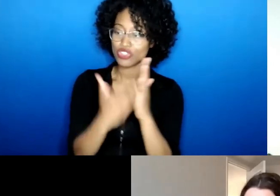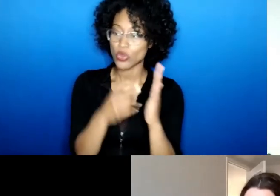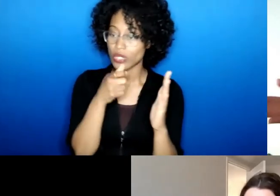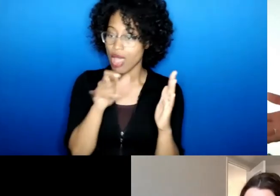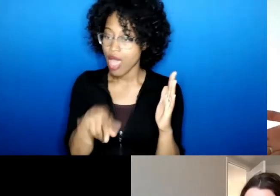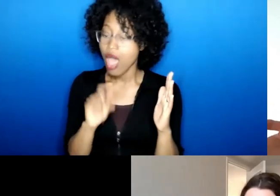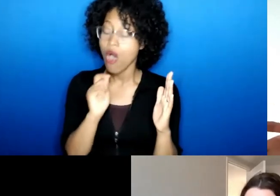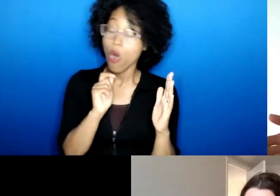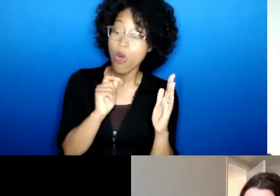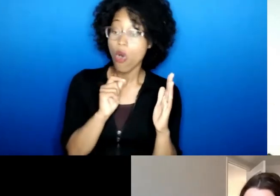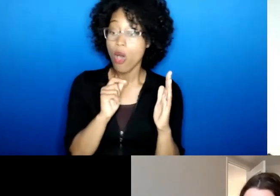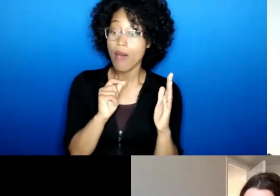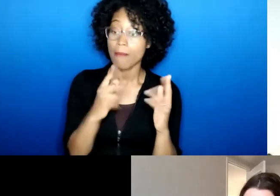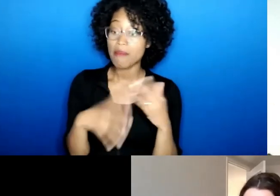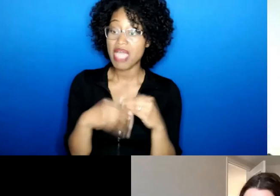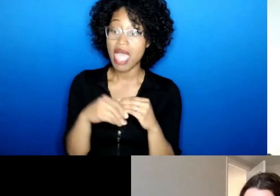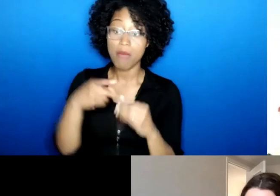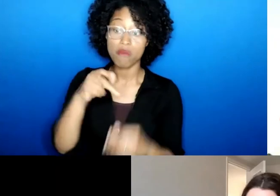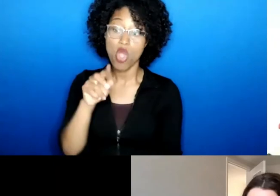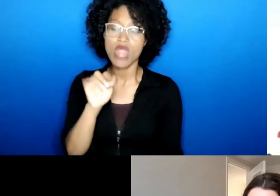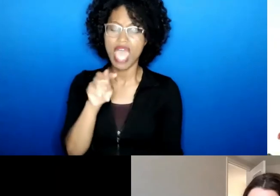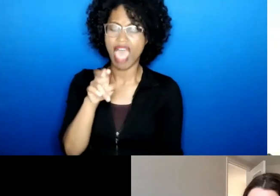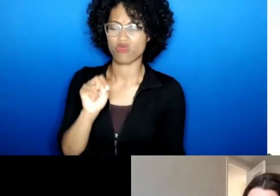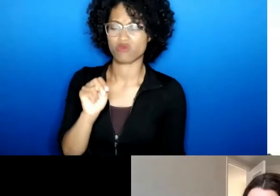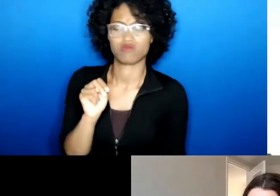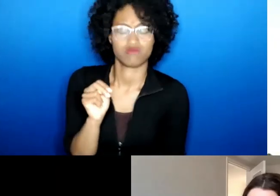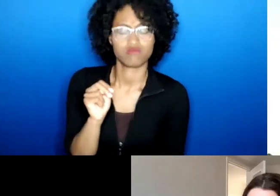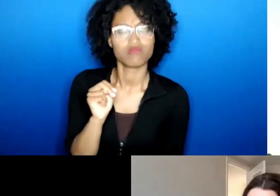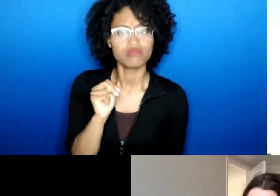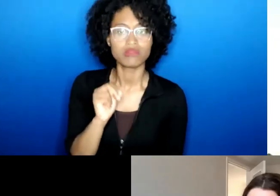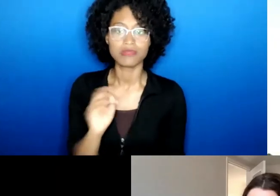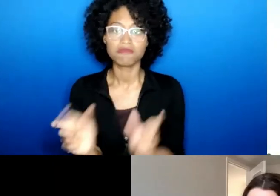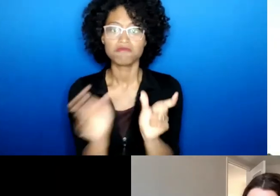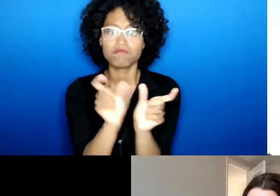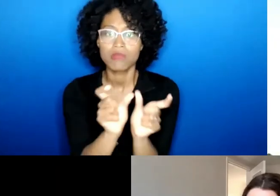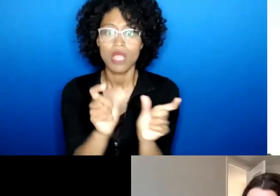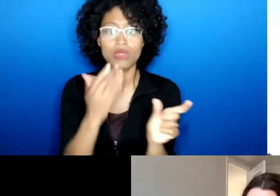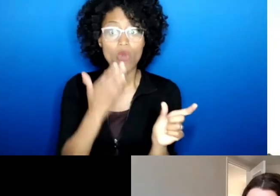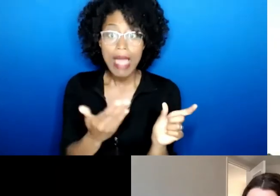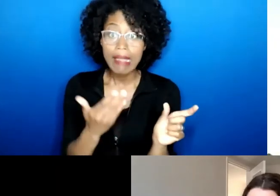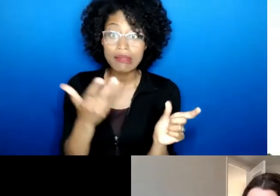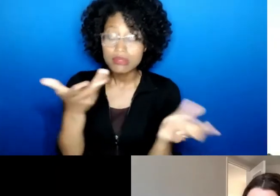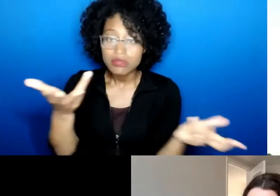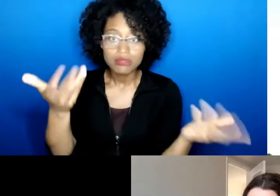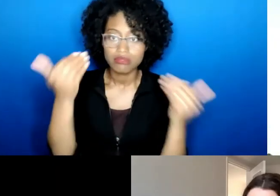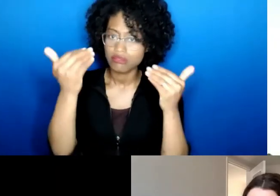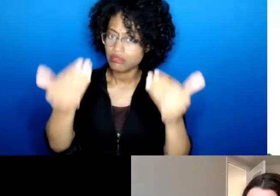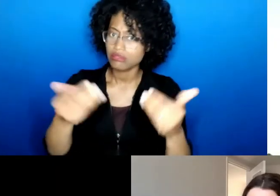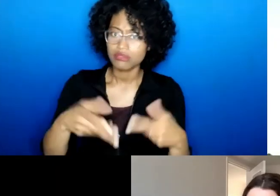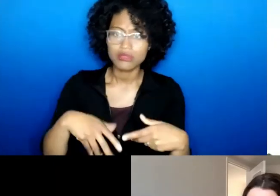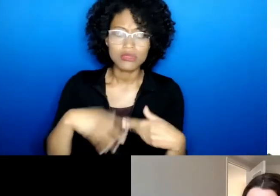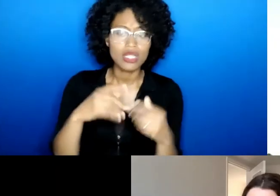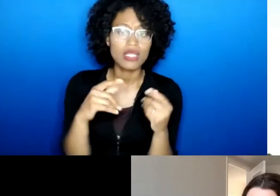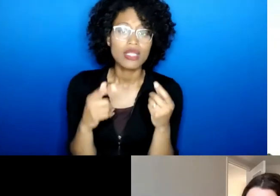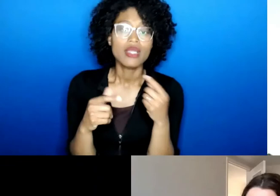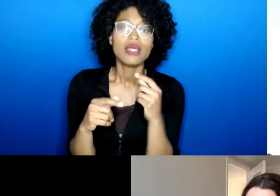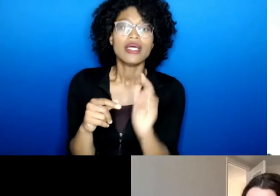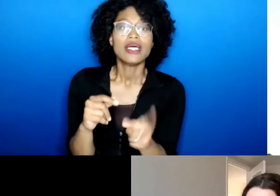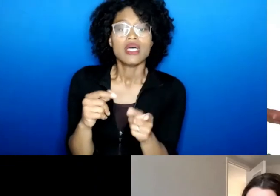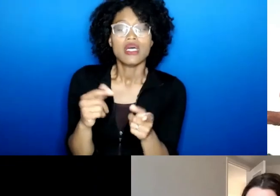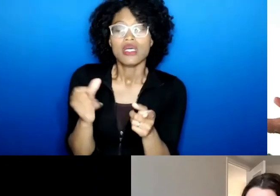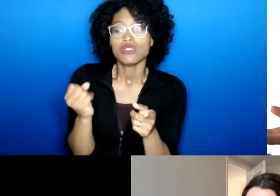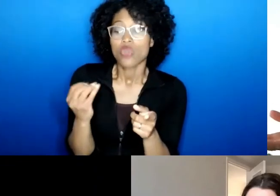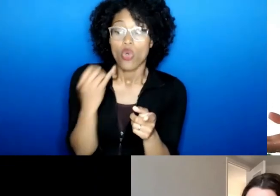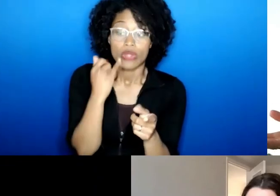well, if you want to add pronouns where you didn't do it in registration, or you want to add some other specifics so that persons